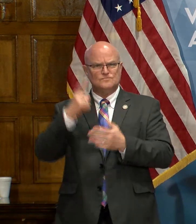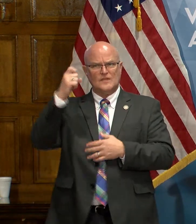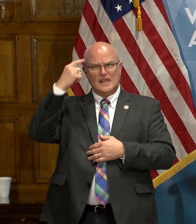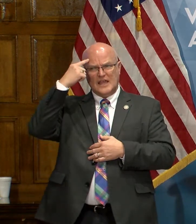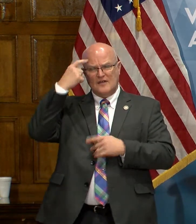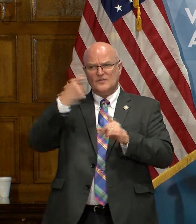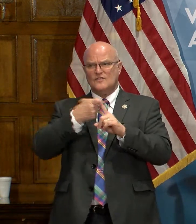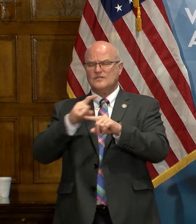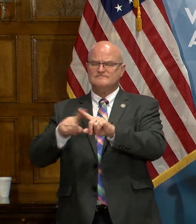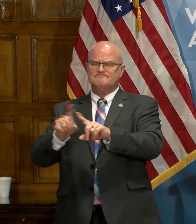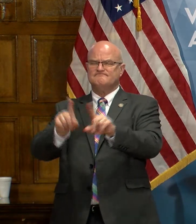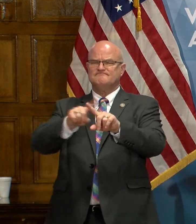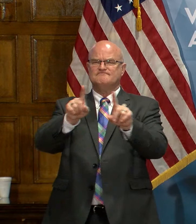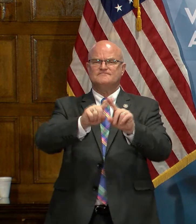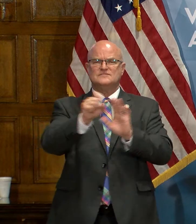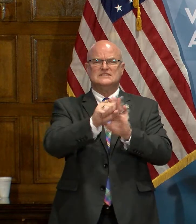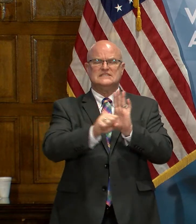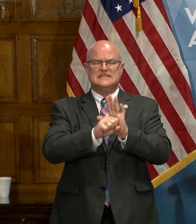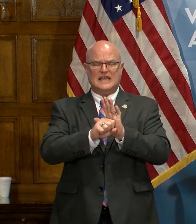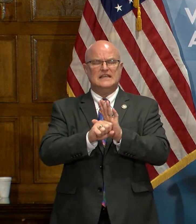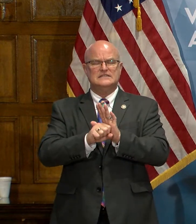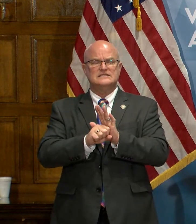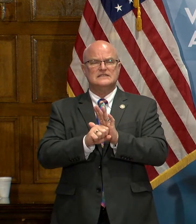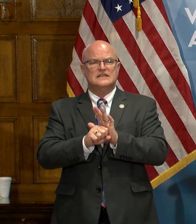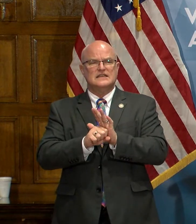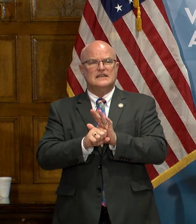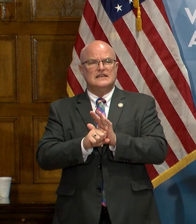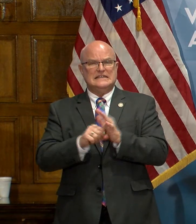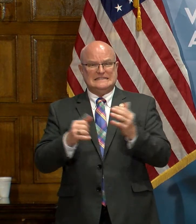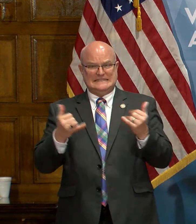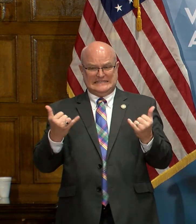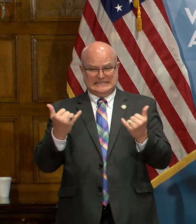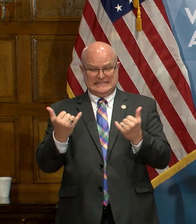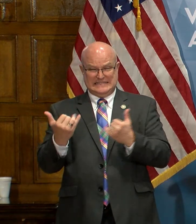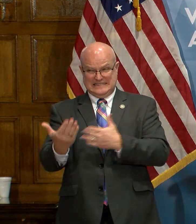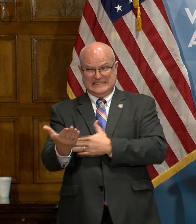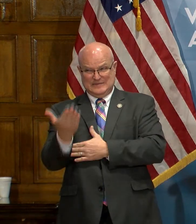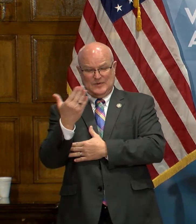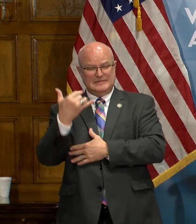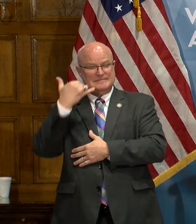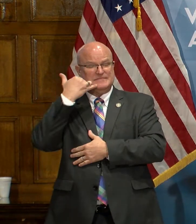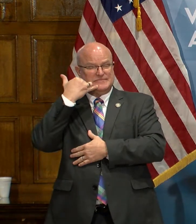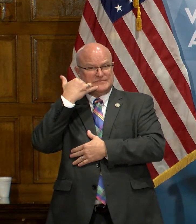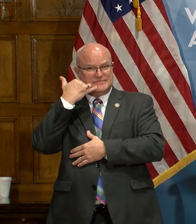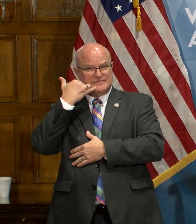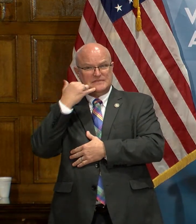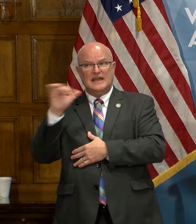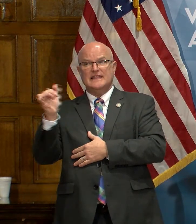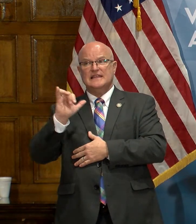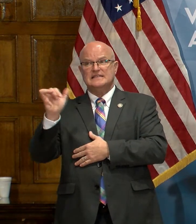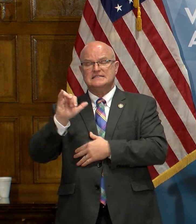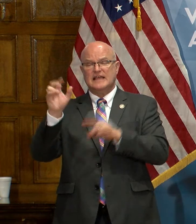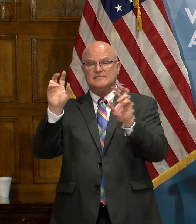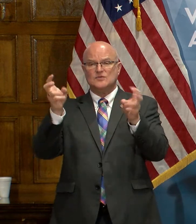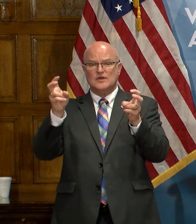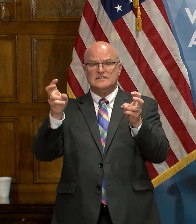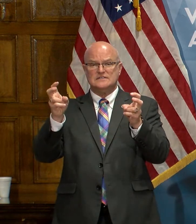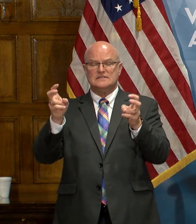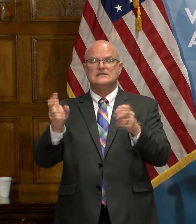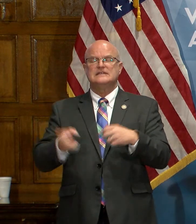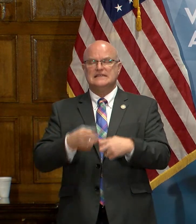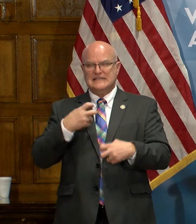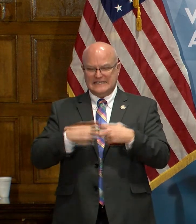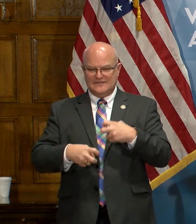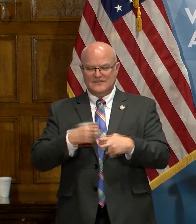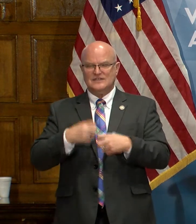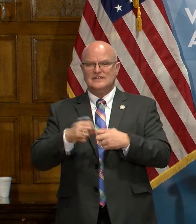governors from multiple states across the country this morning, and they all have the same issue. It is the